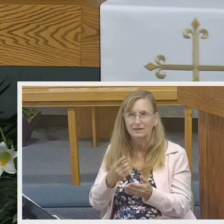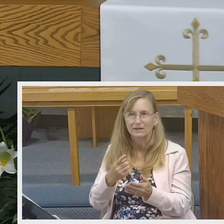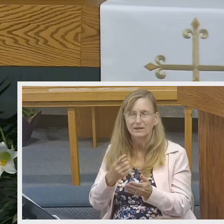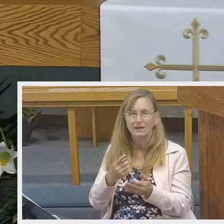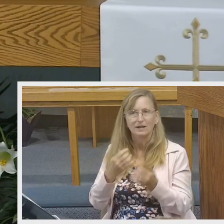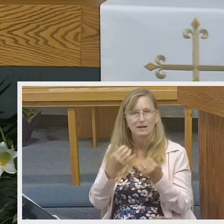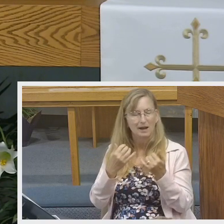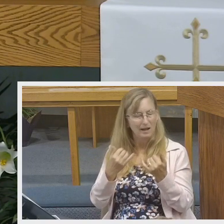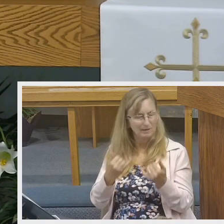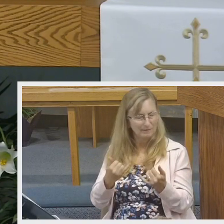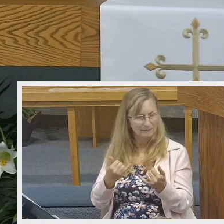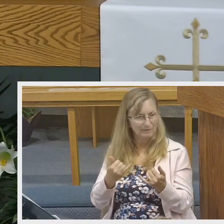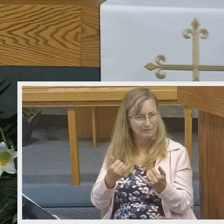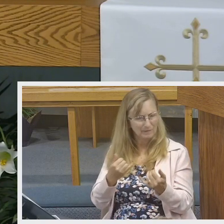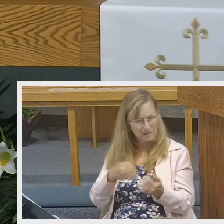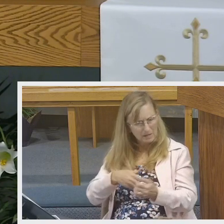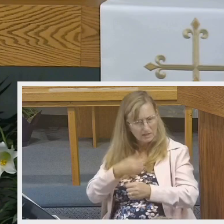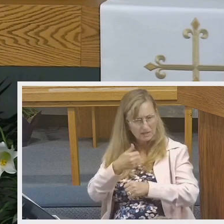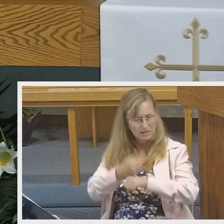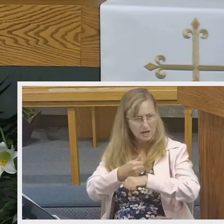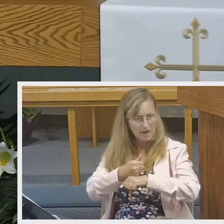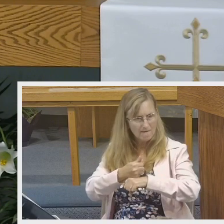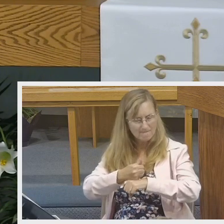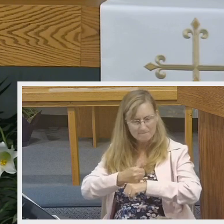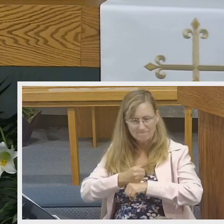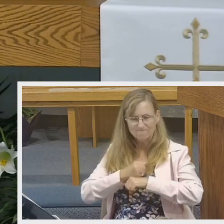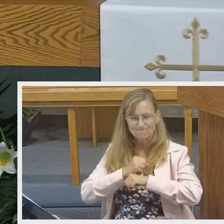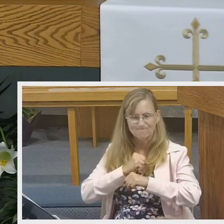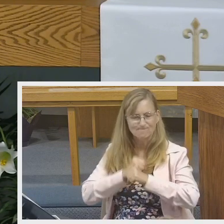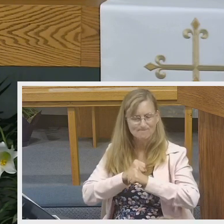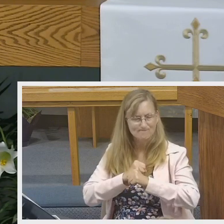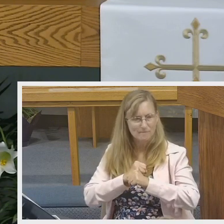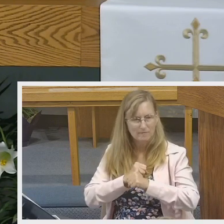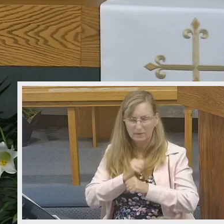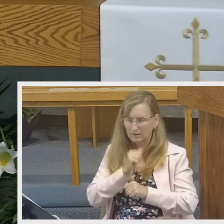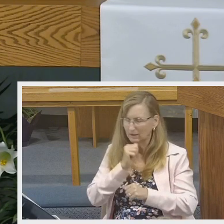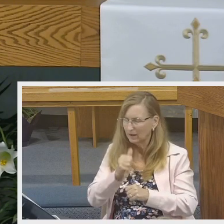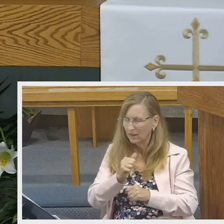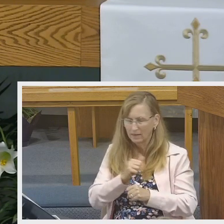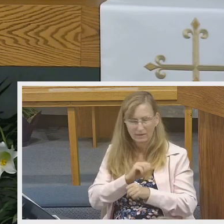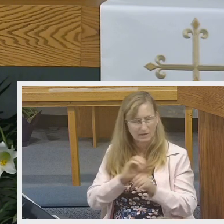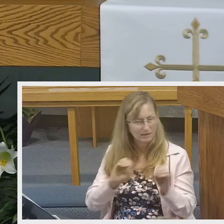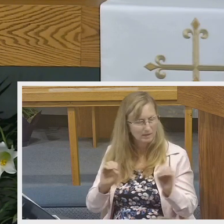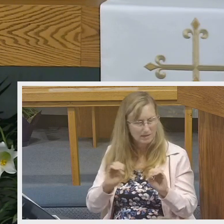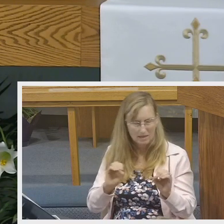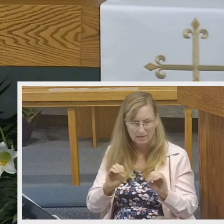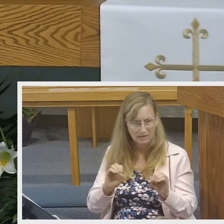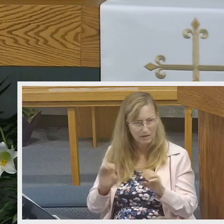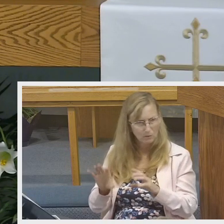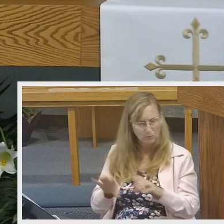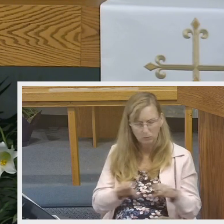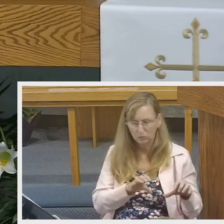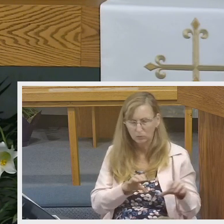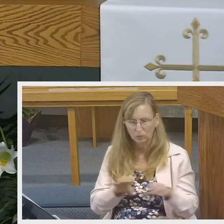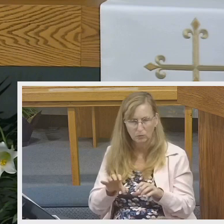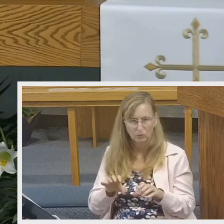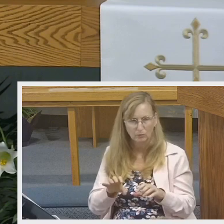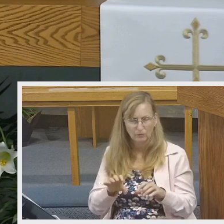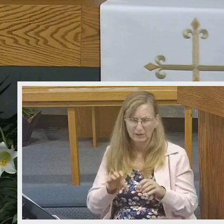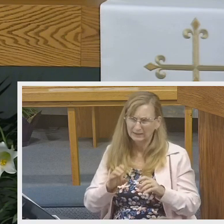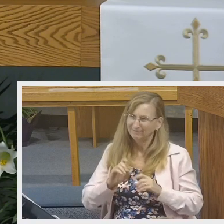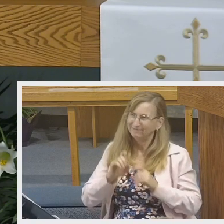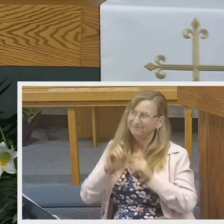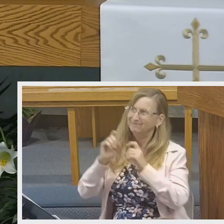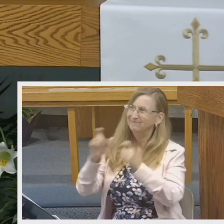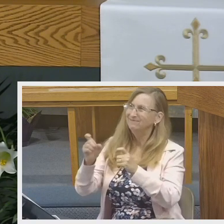therefore, stand firm. Let nothing move you. Always give yourself fully to the work of the